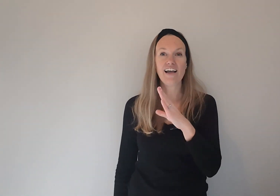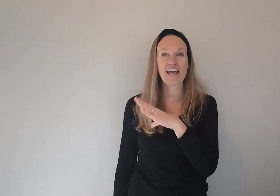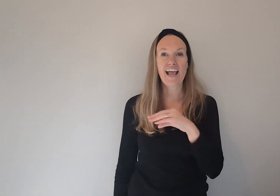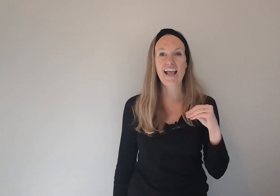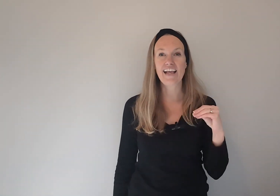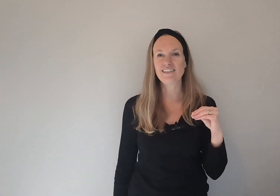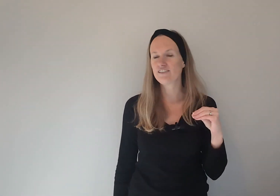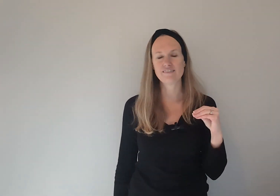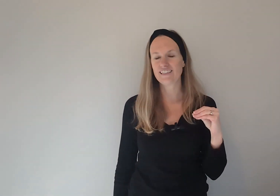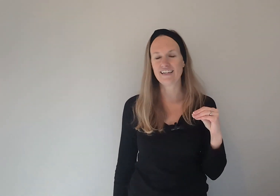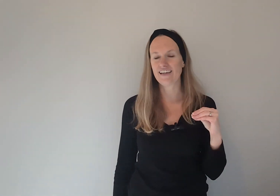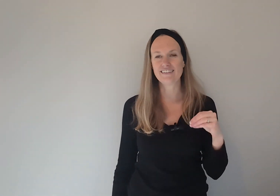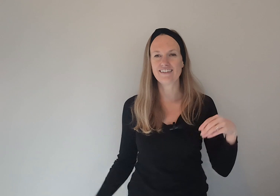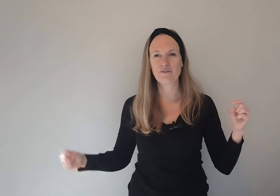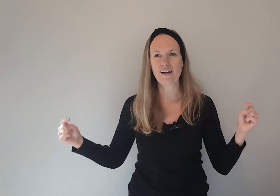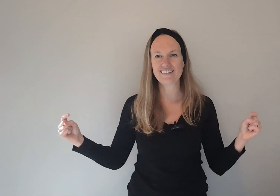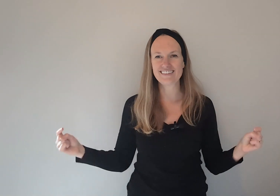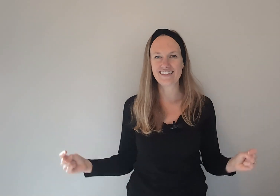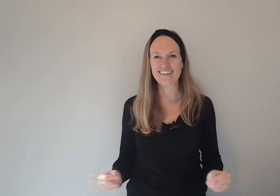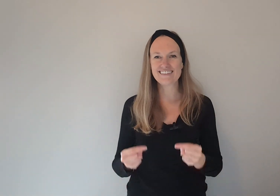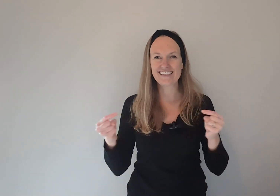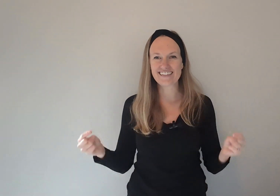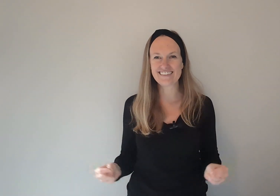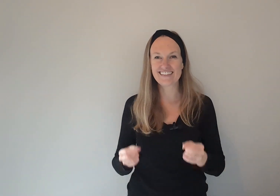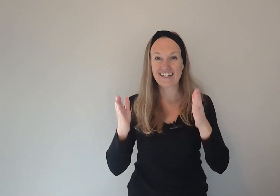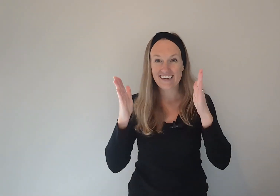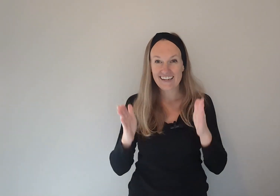God and, you don't have to sign and, I don't know why I just did that, sinners